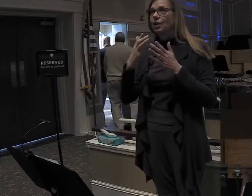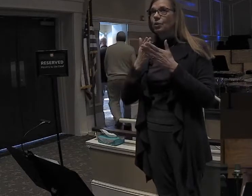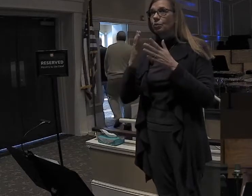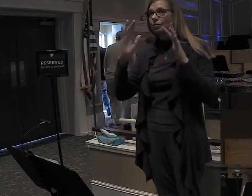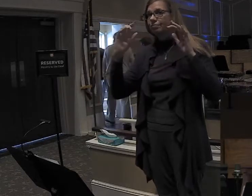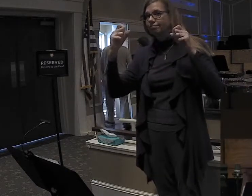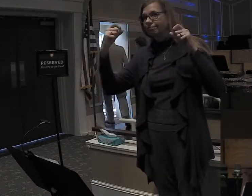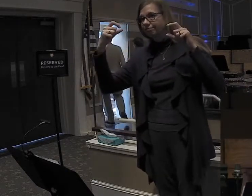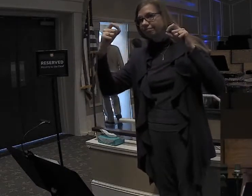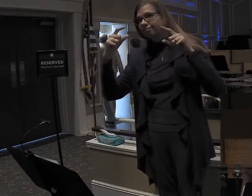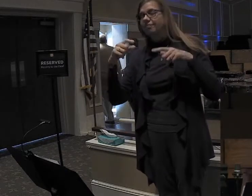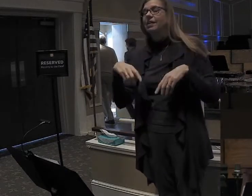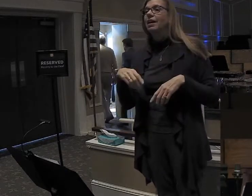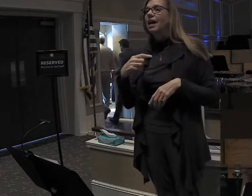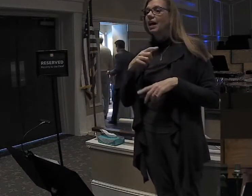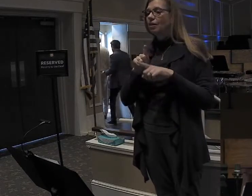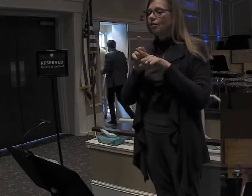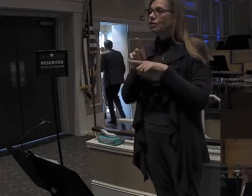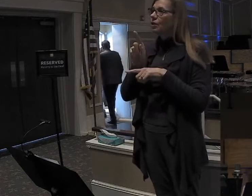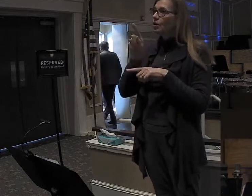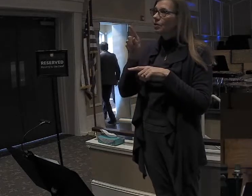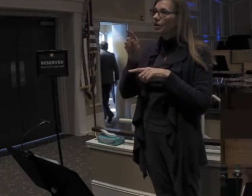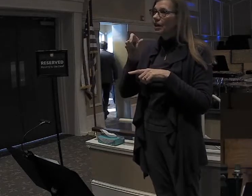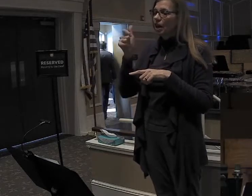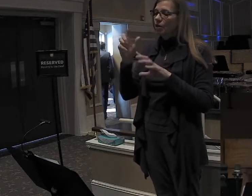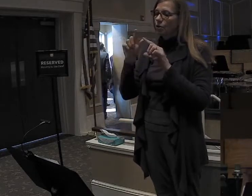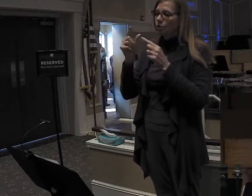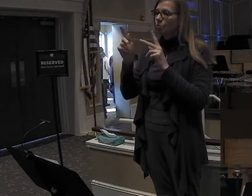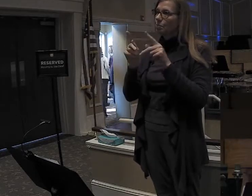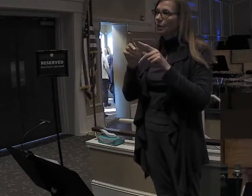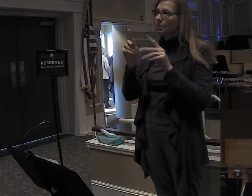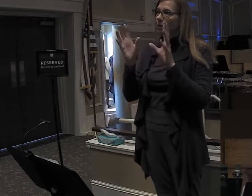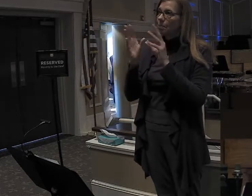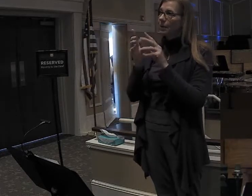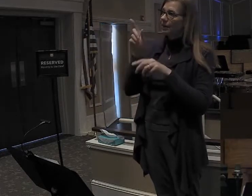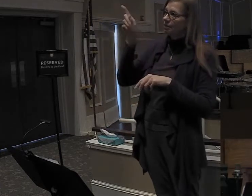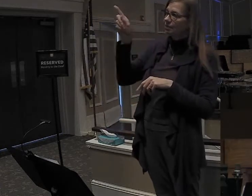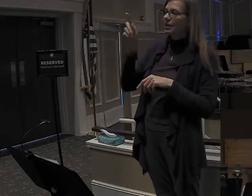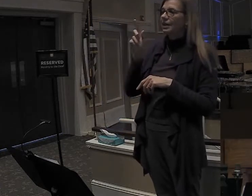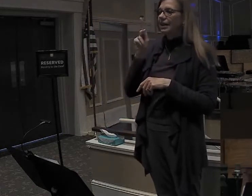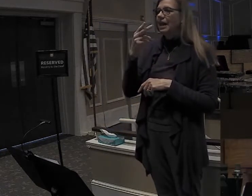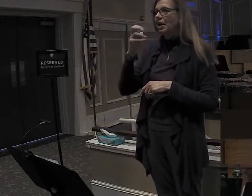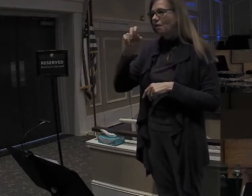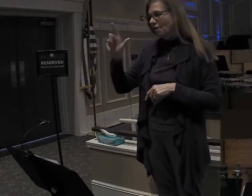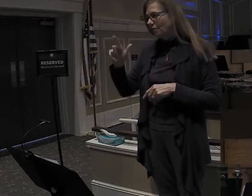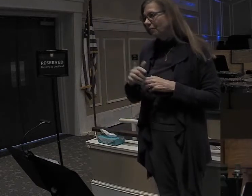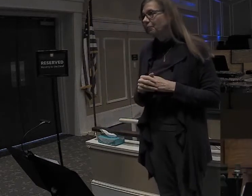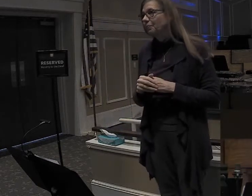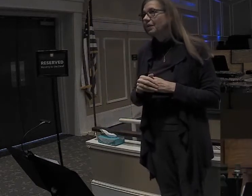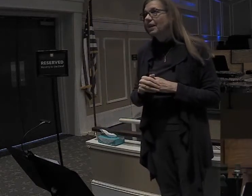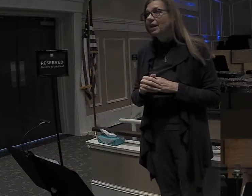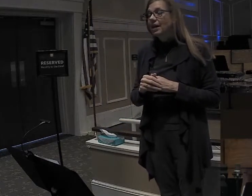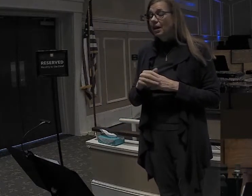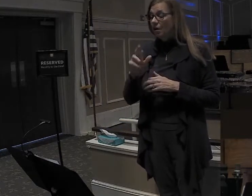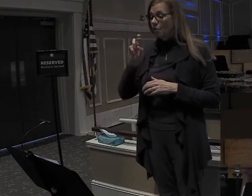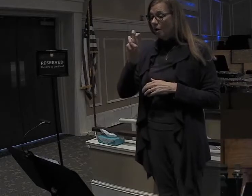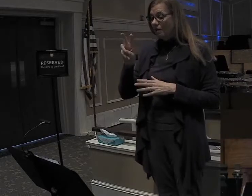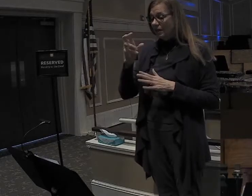also the venue service right down the hall. Grateful that all of you have joined us today. In